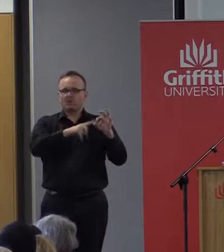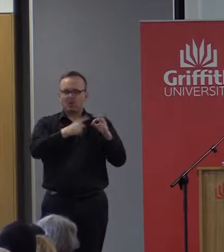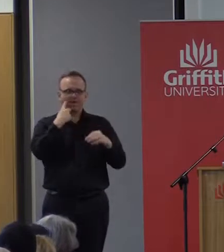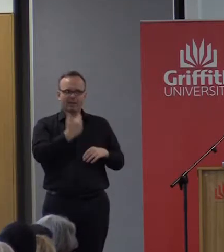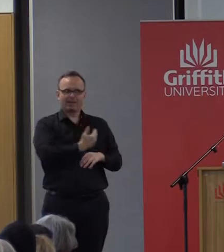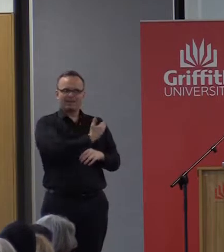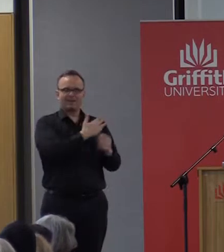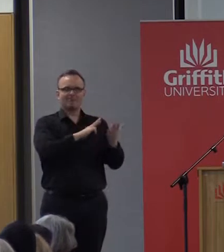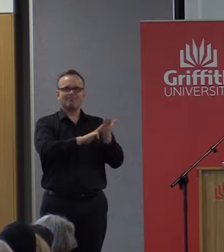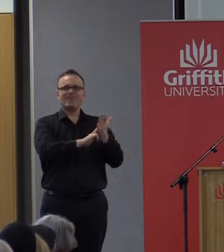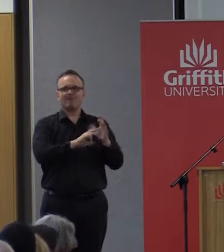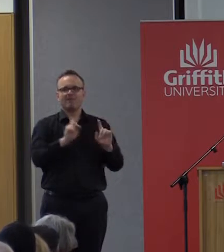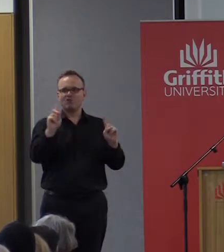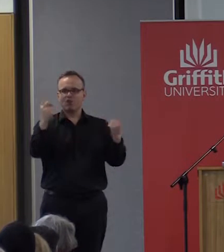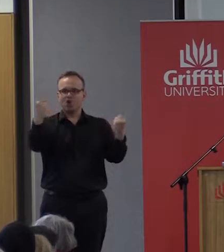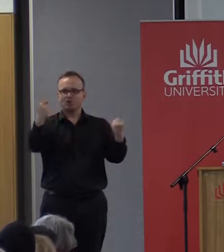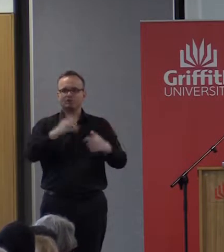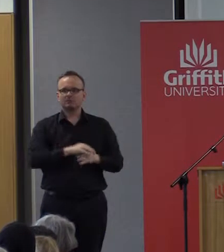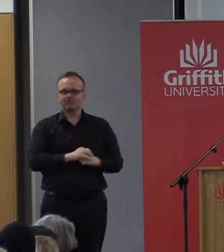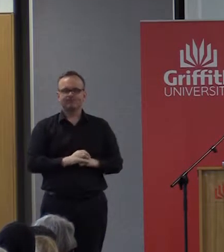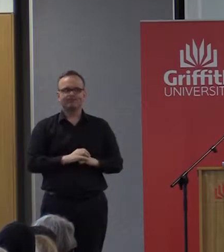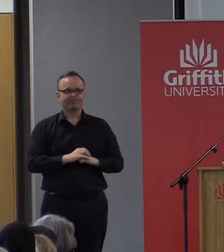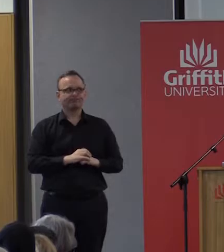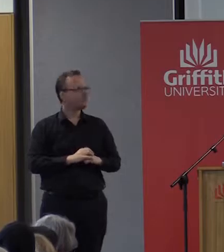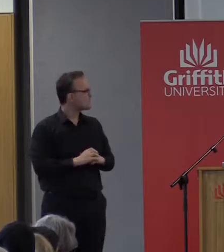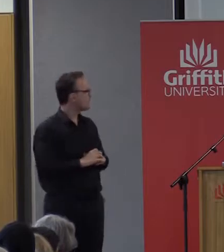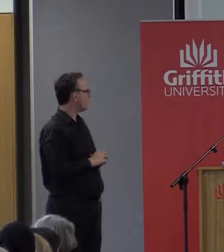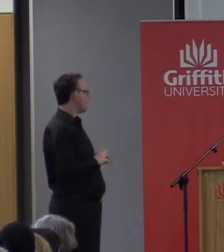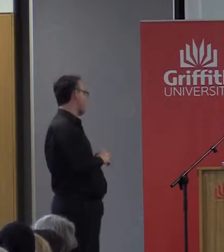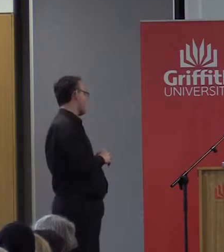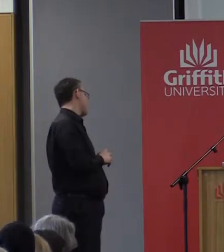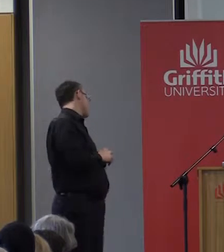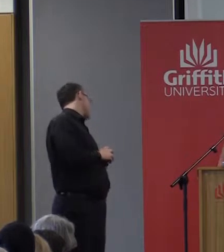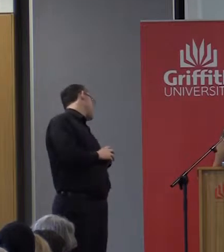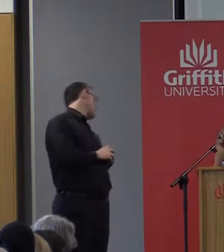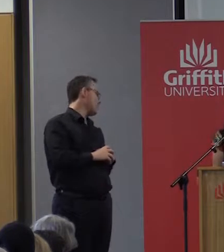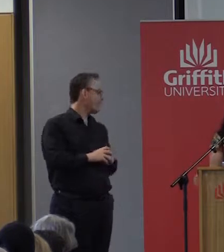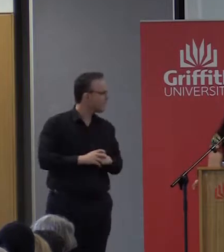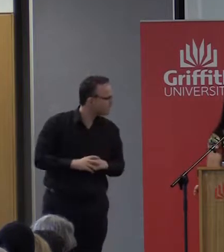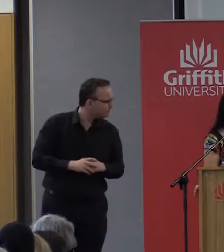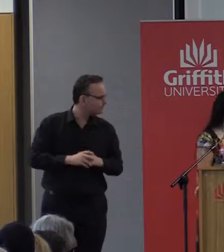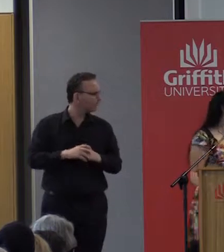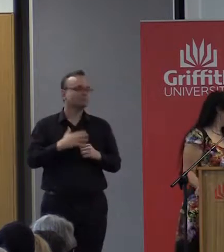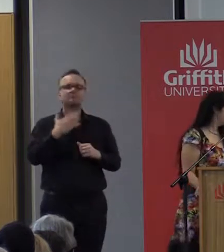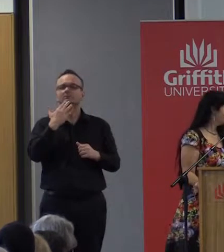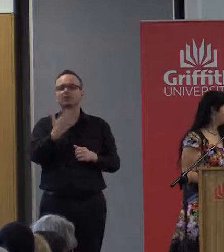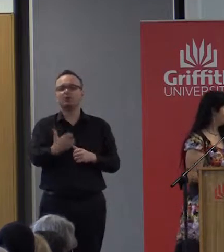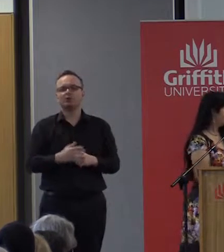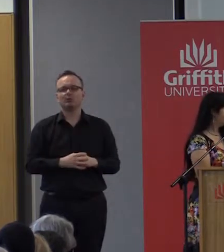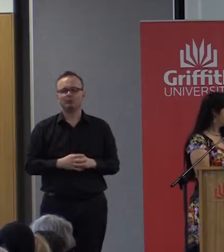hand it to Megan first because Megan might need to leave us at some point. Yeah. Thank you.